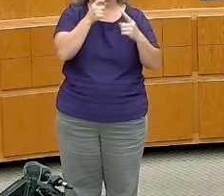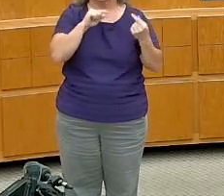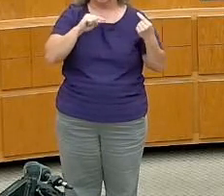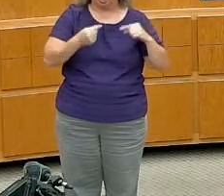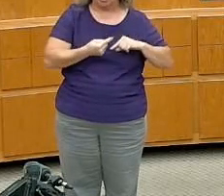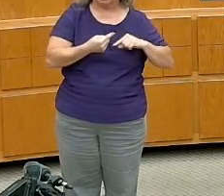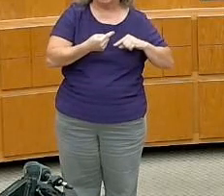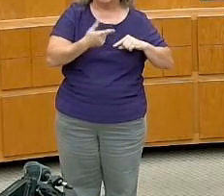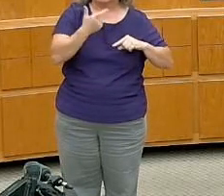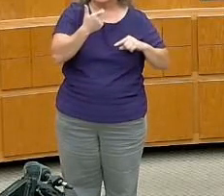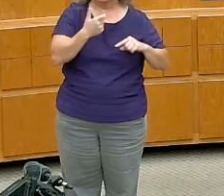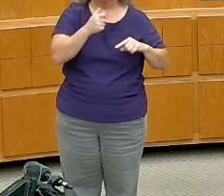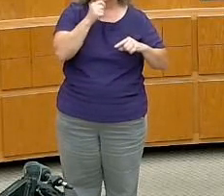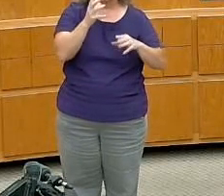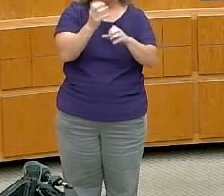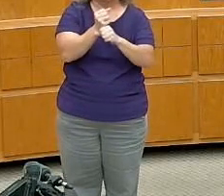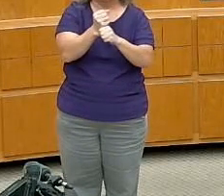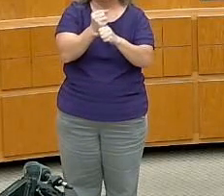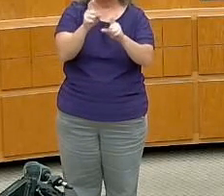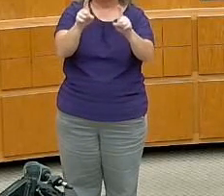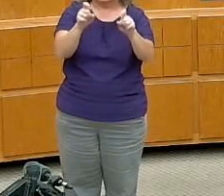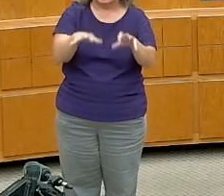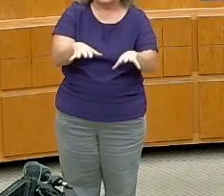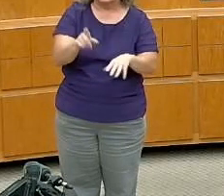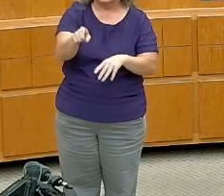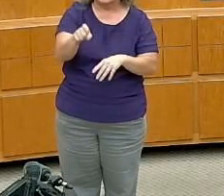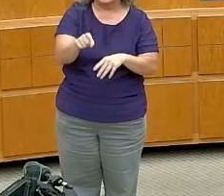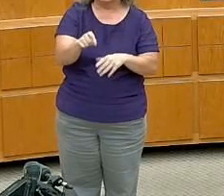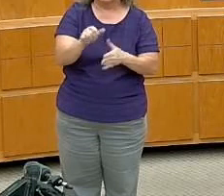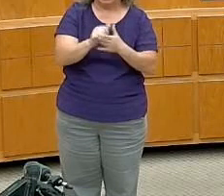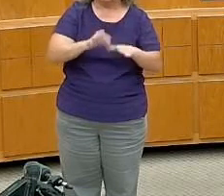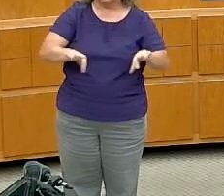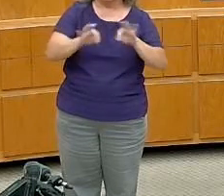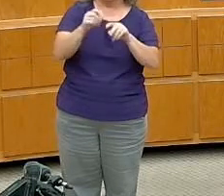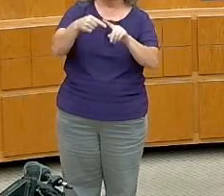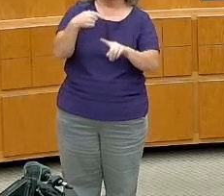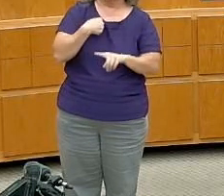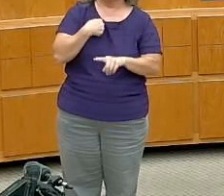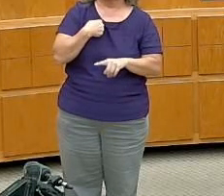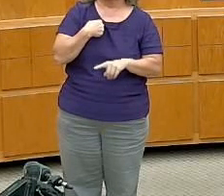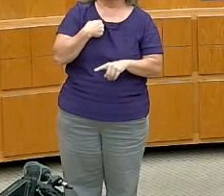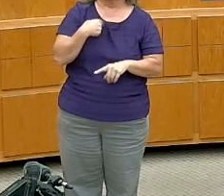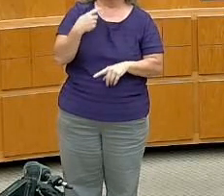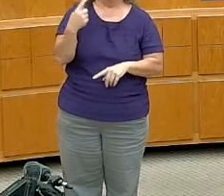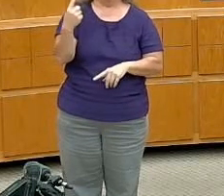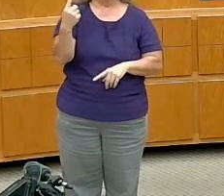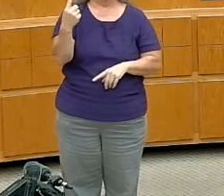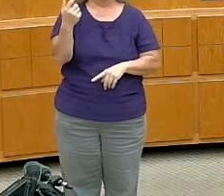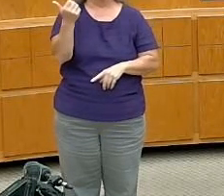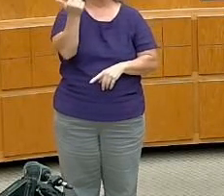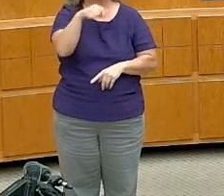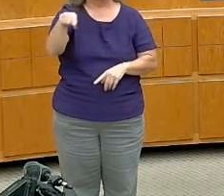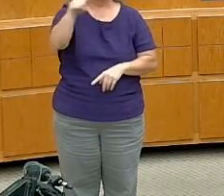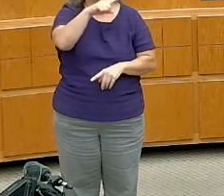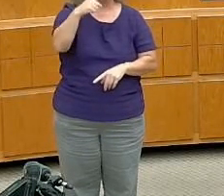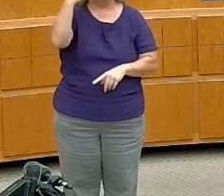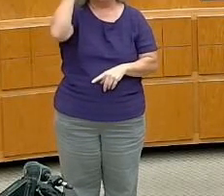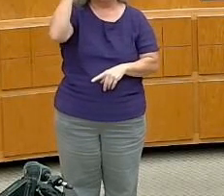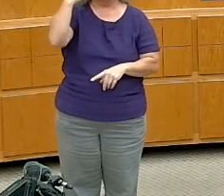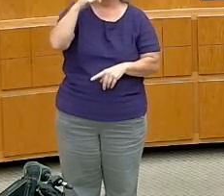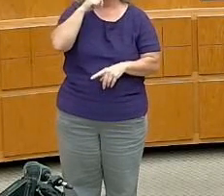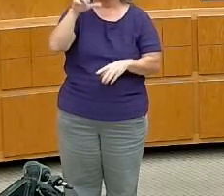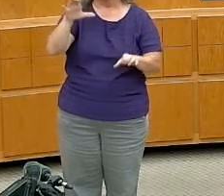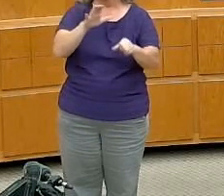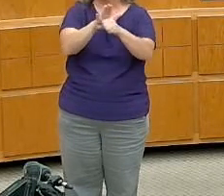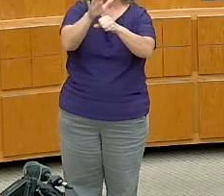that they need. It matters to me. And so anybody that thinks that we aren't doing enough